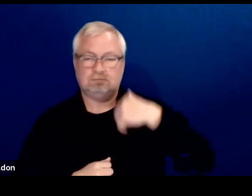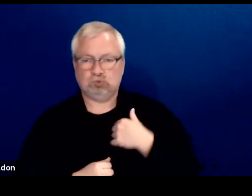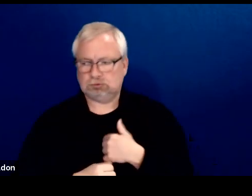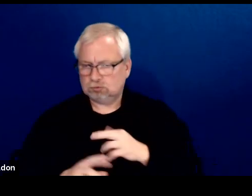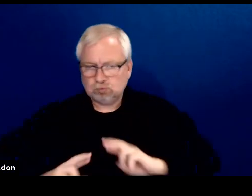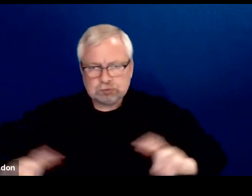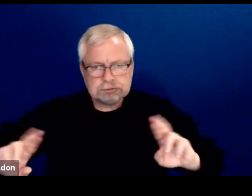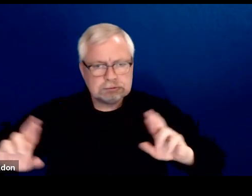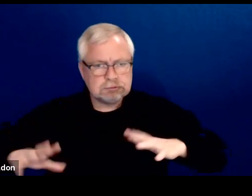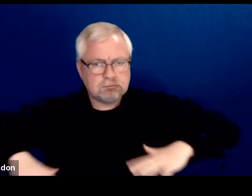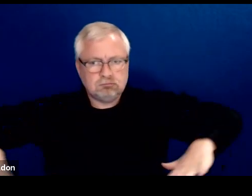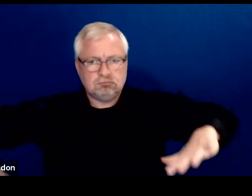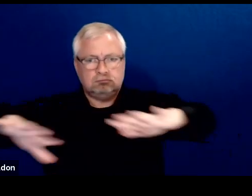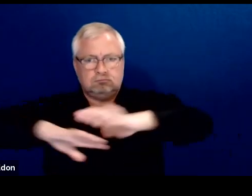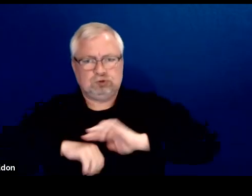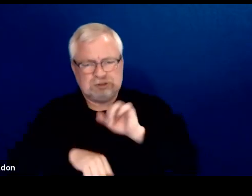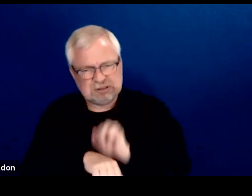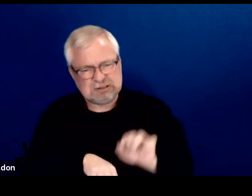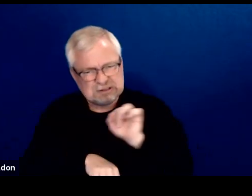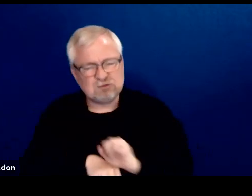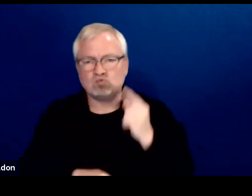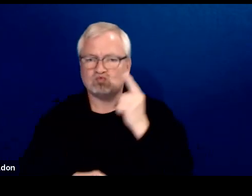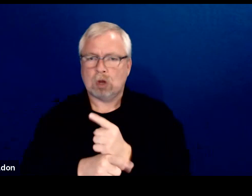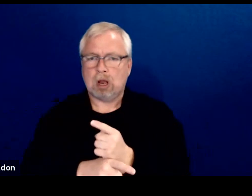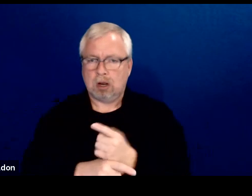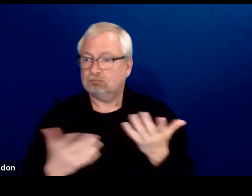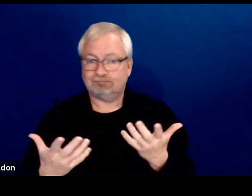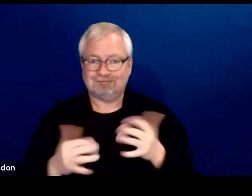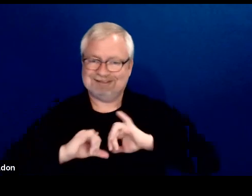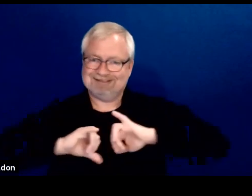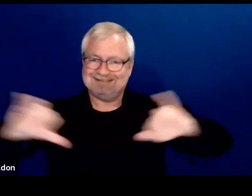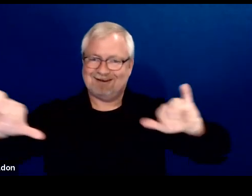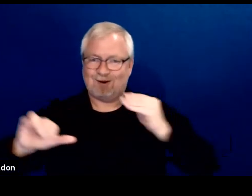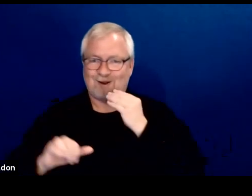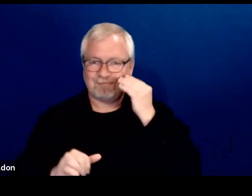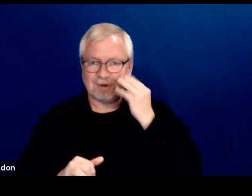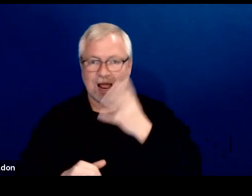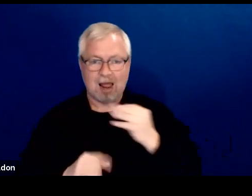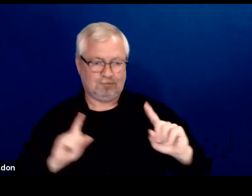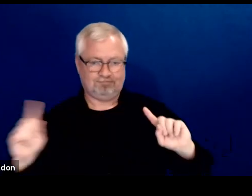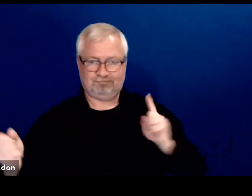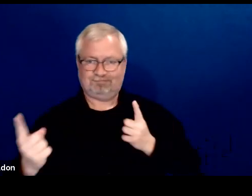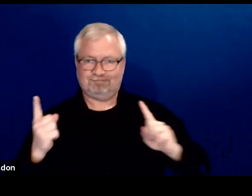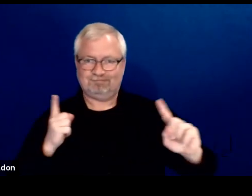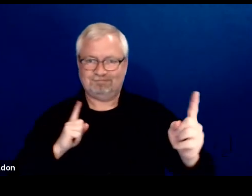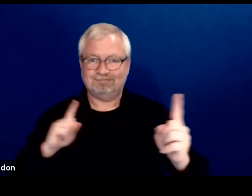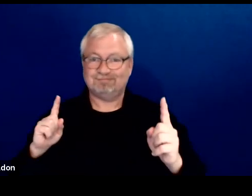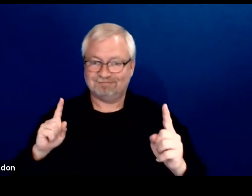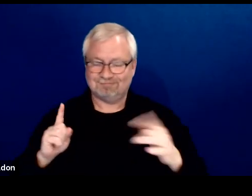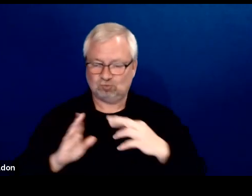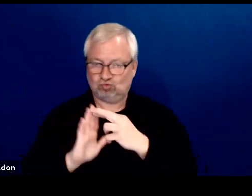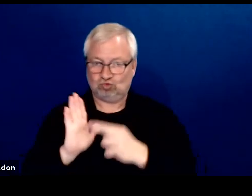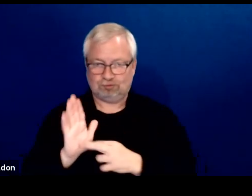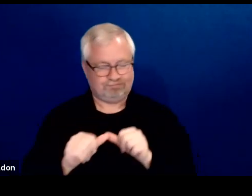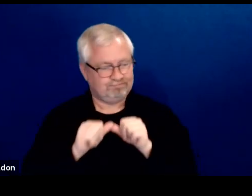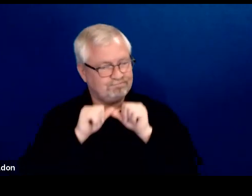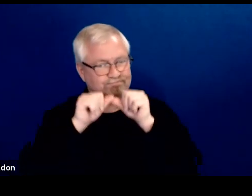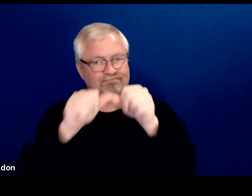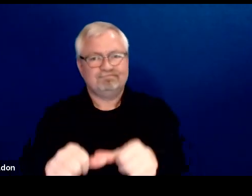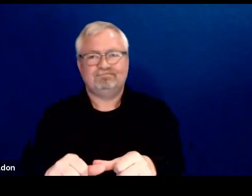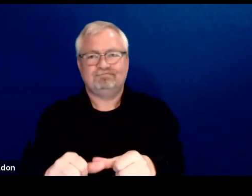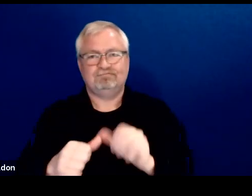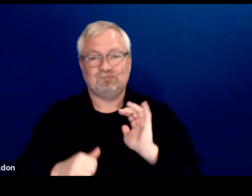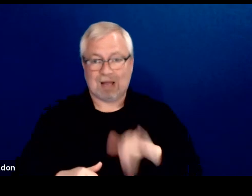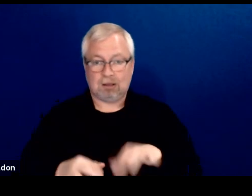the stay-at-home order and the other social distancing guidelines that are out there, because that gives us more time. And as the governor said, that's